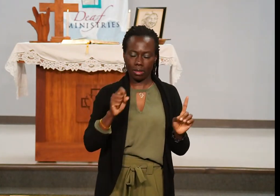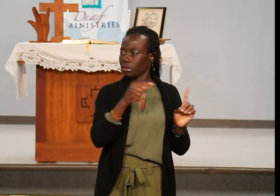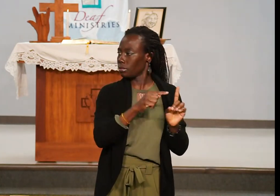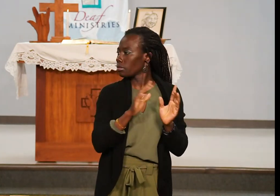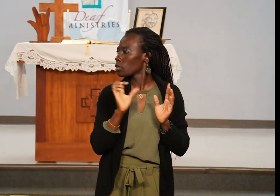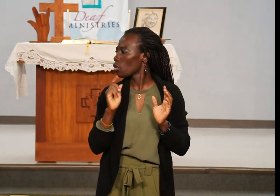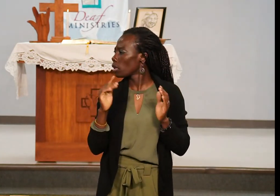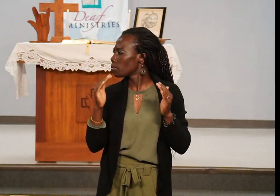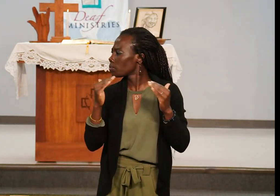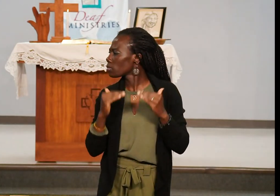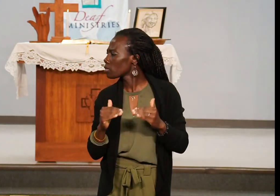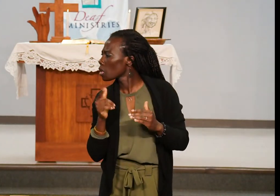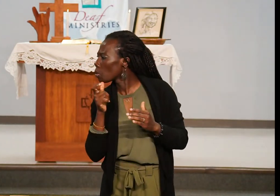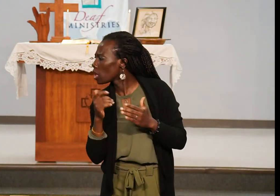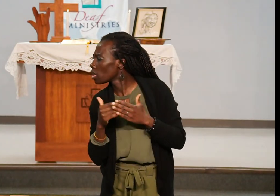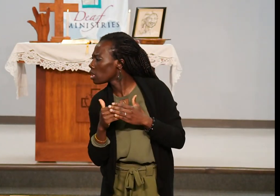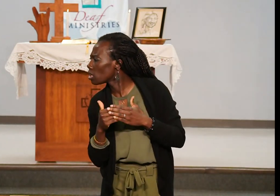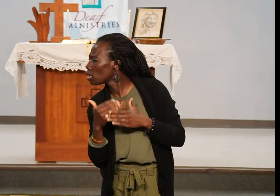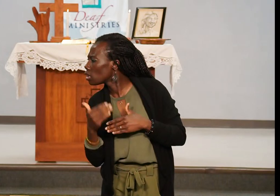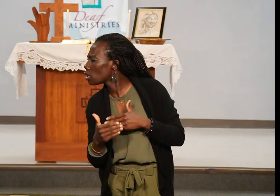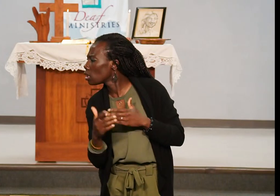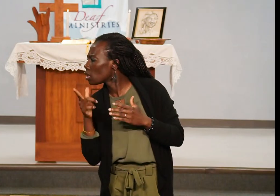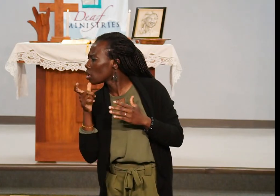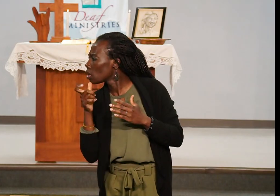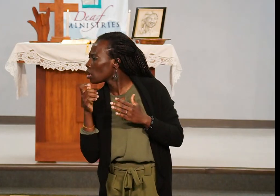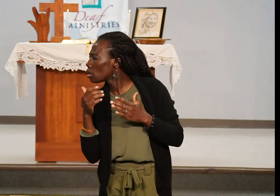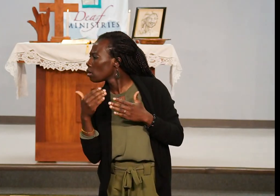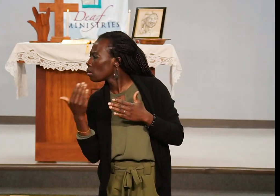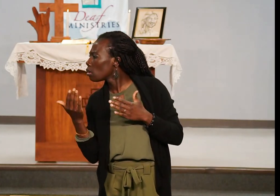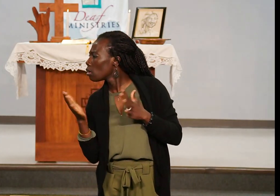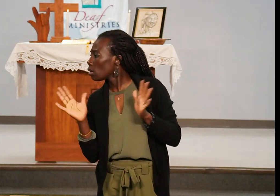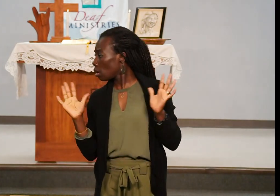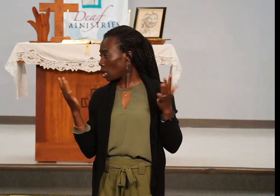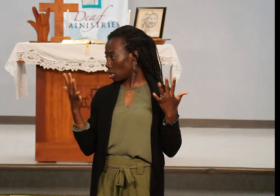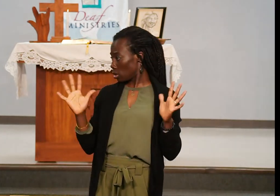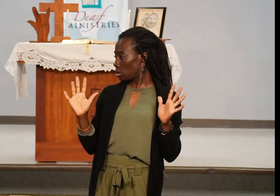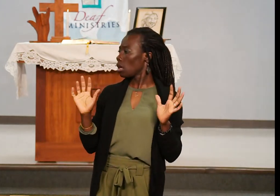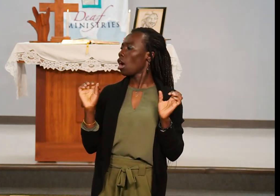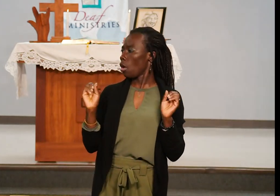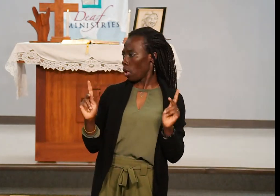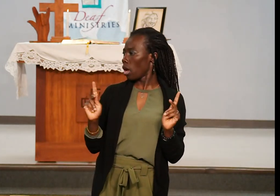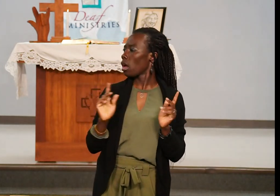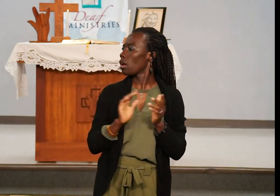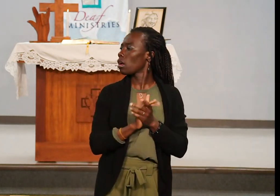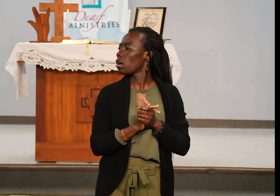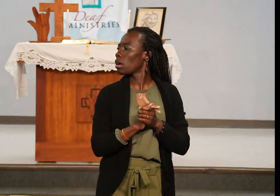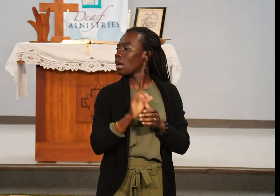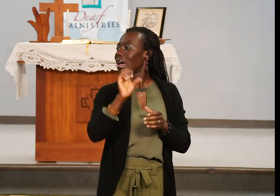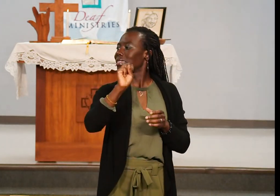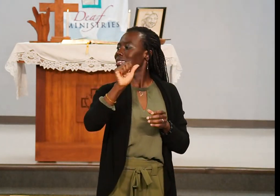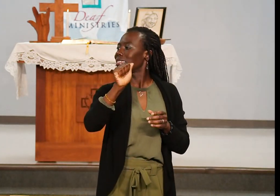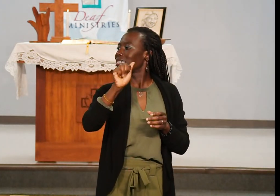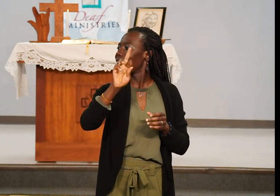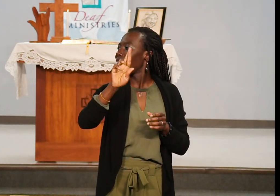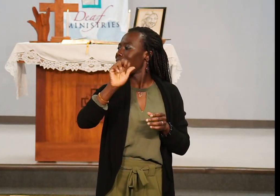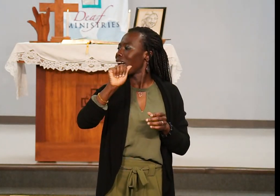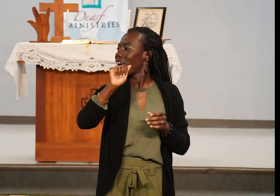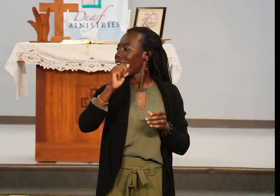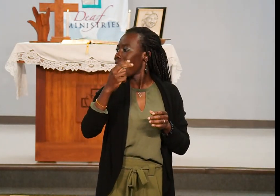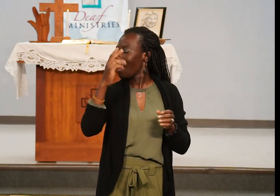And Billy's son is doing better. We ask for continued prayers for the upcoming conference and prayers